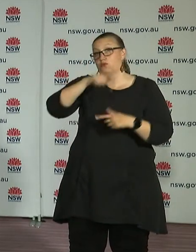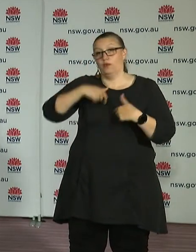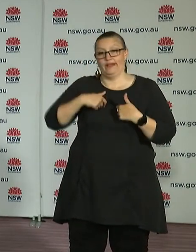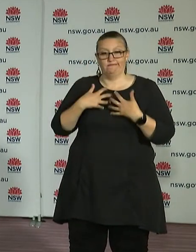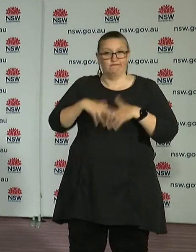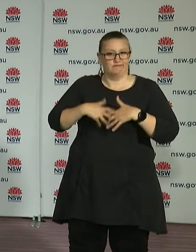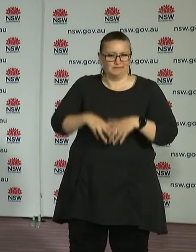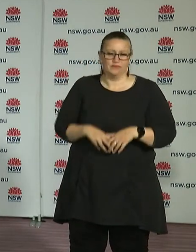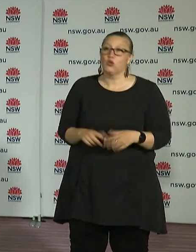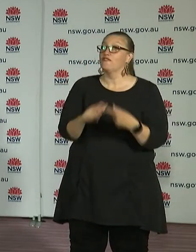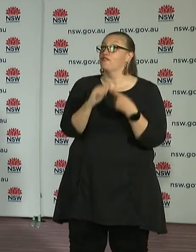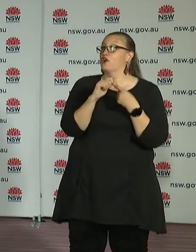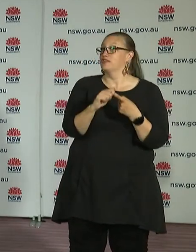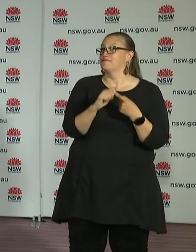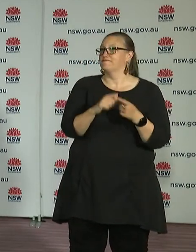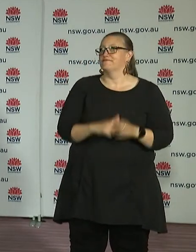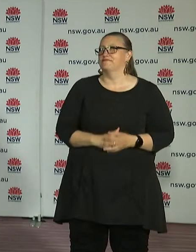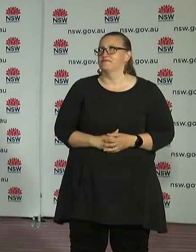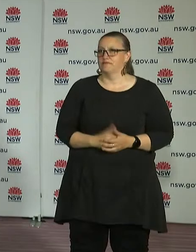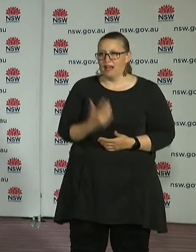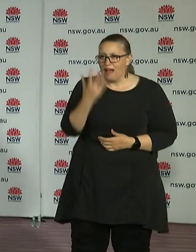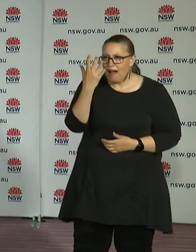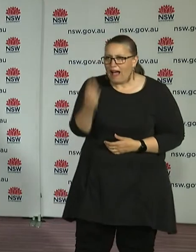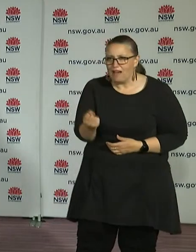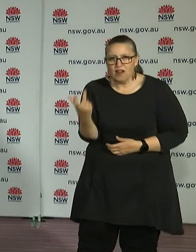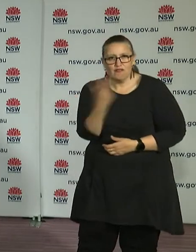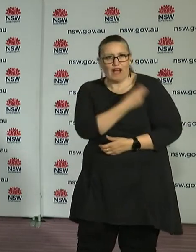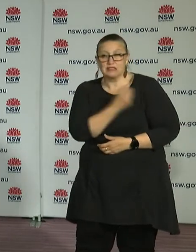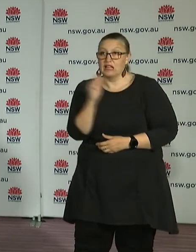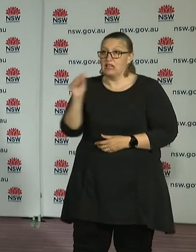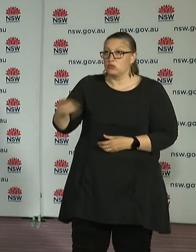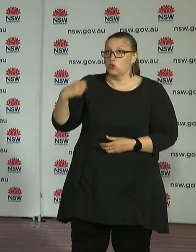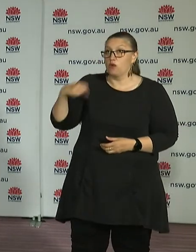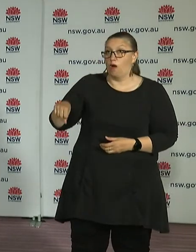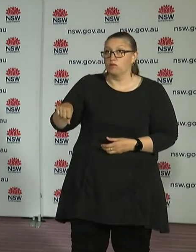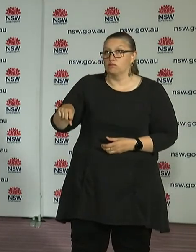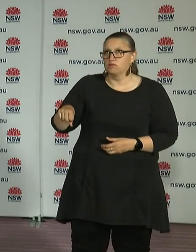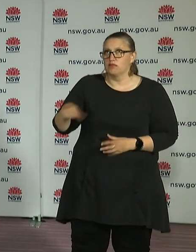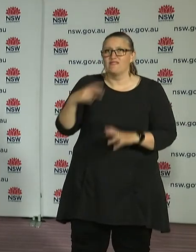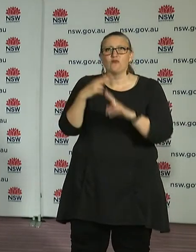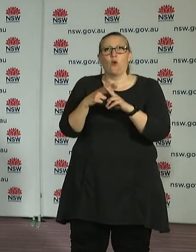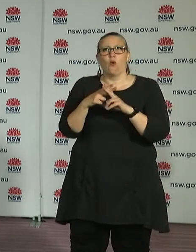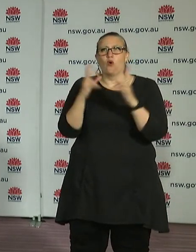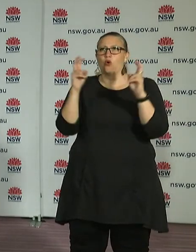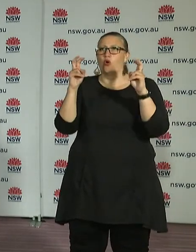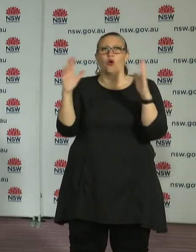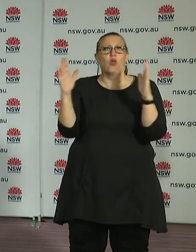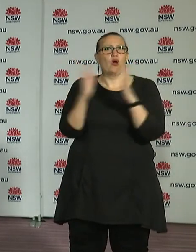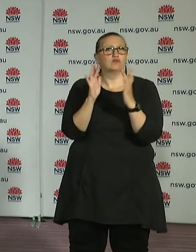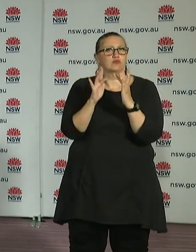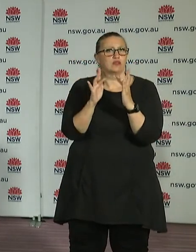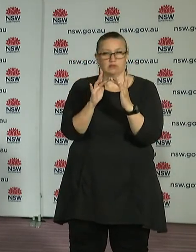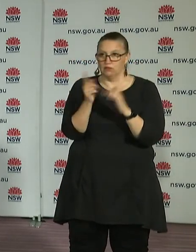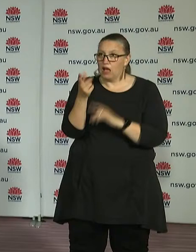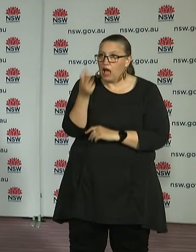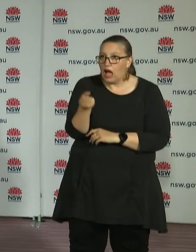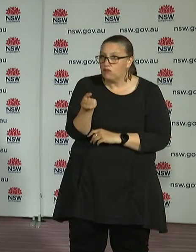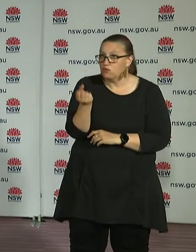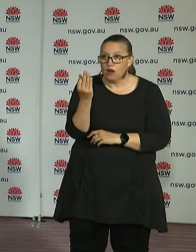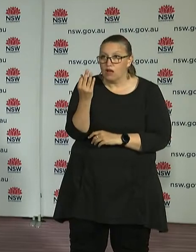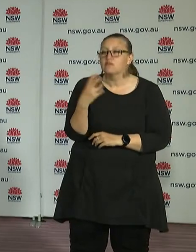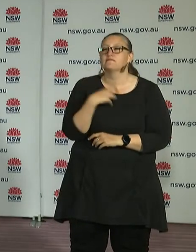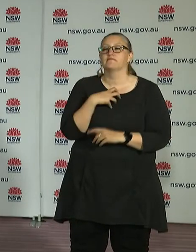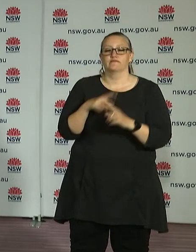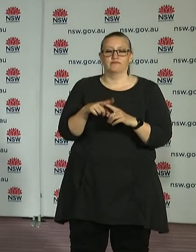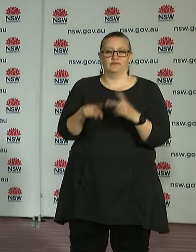going to be factoring vaccination status into whether you even fall the category of a close contact, and we have also been